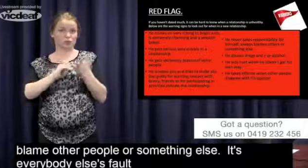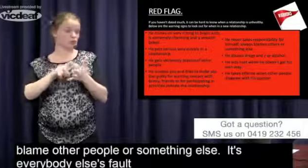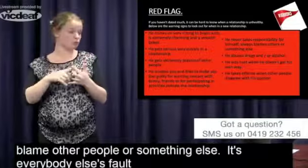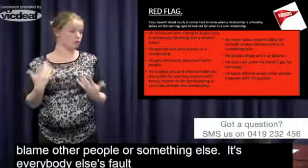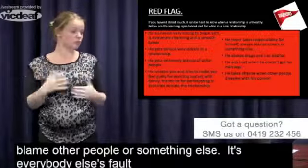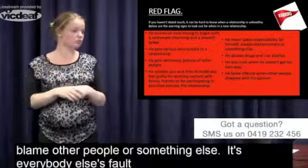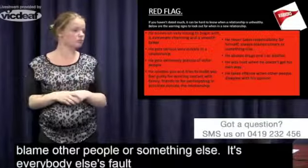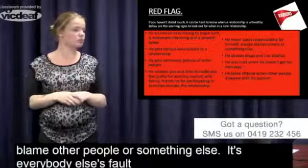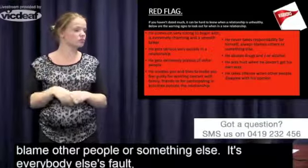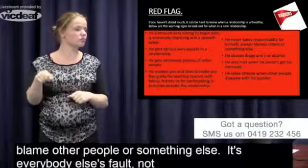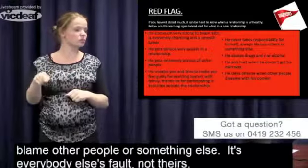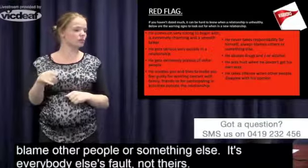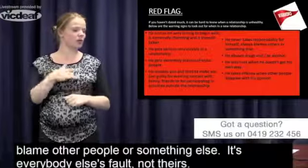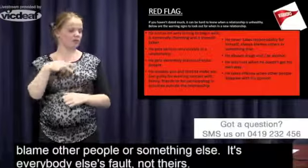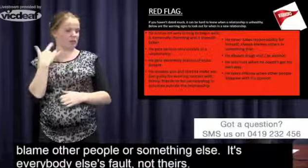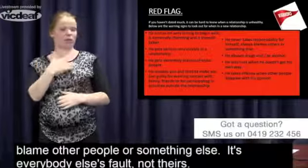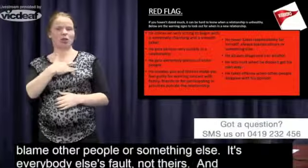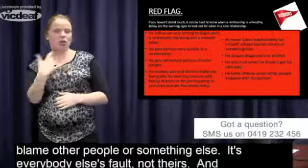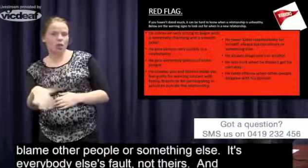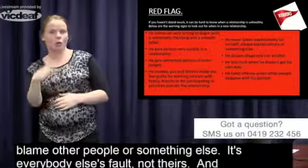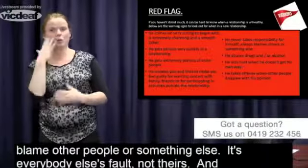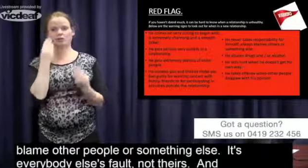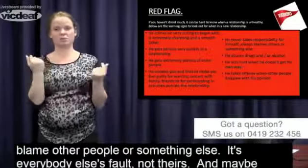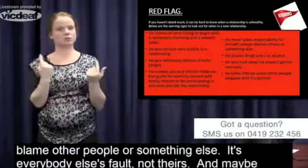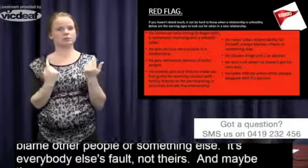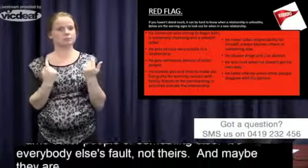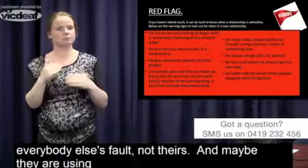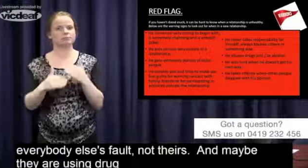And maybe they are using drugs and drinking alcohol.